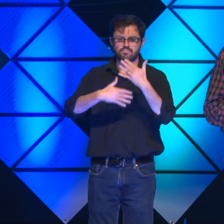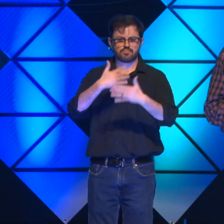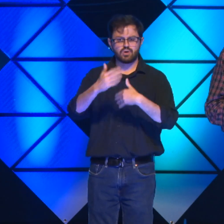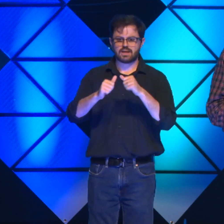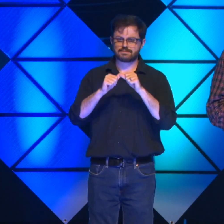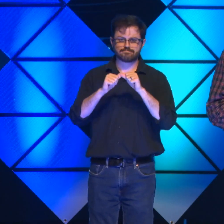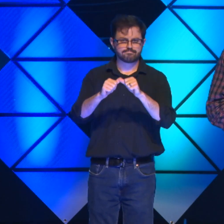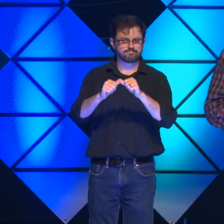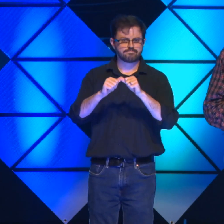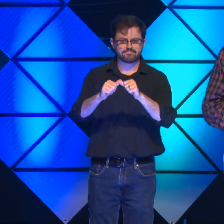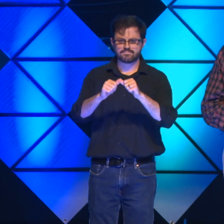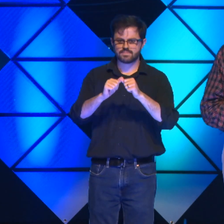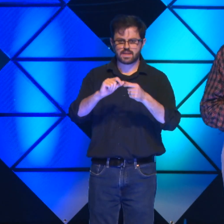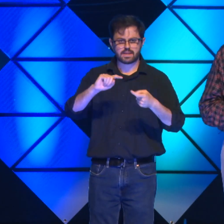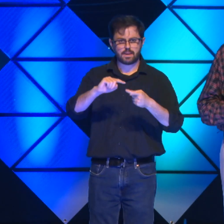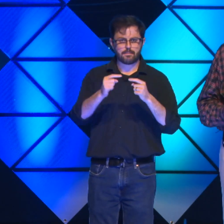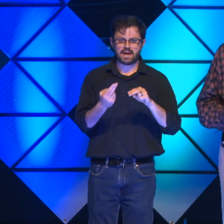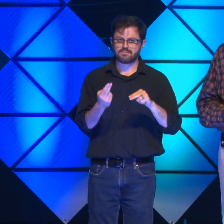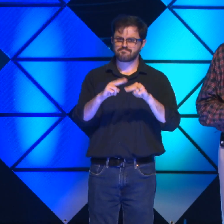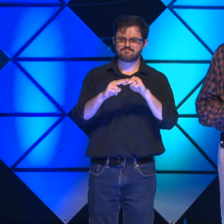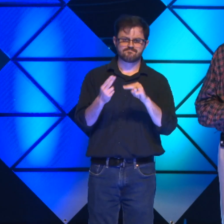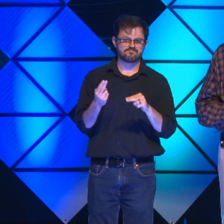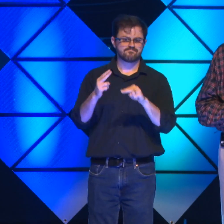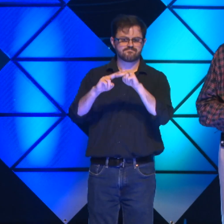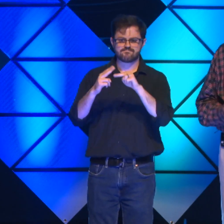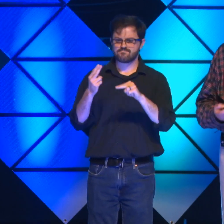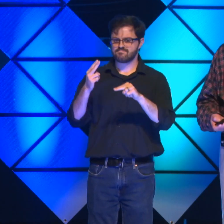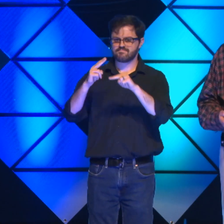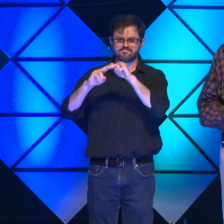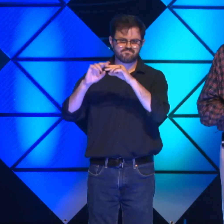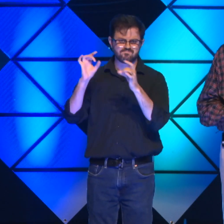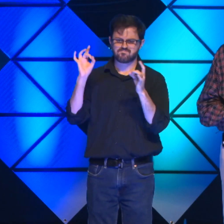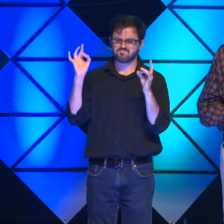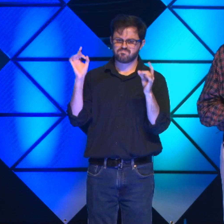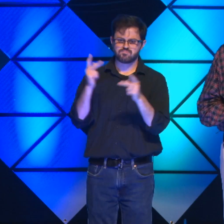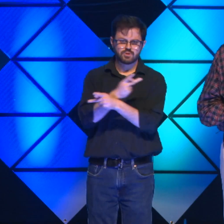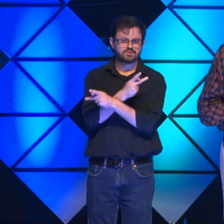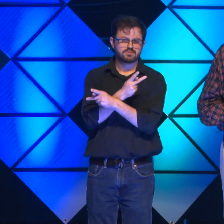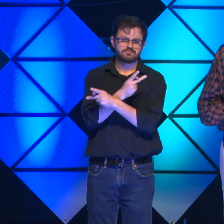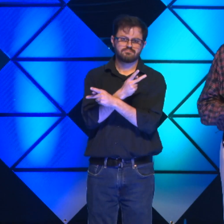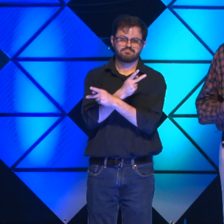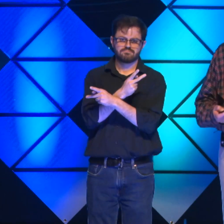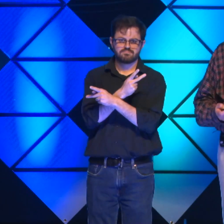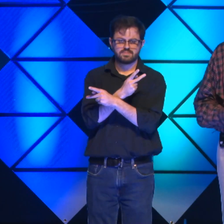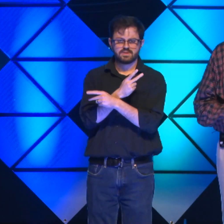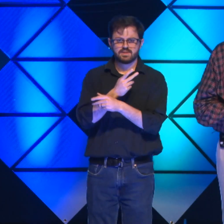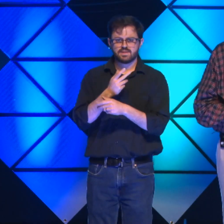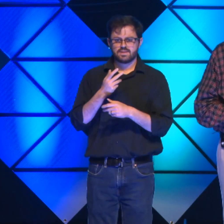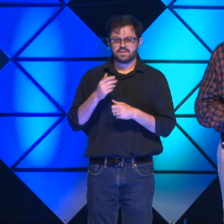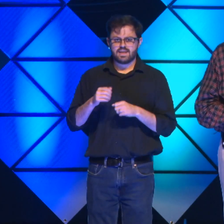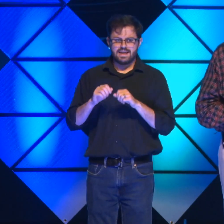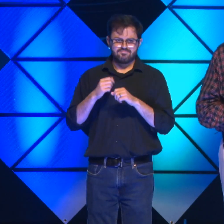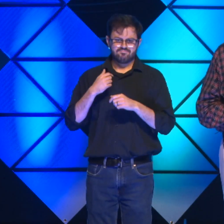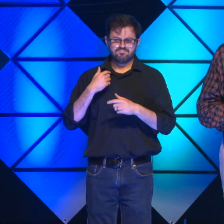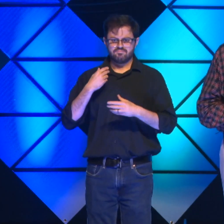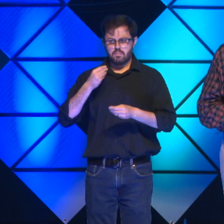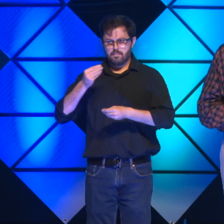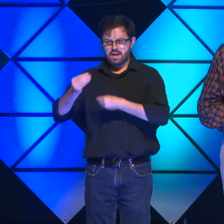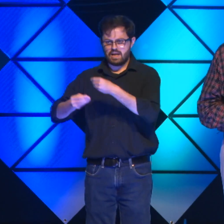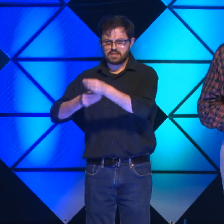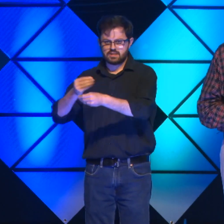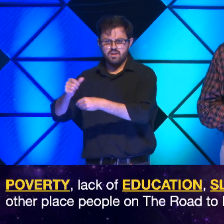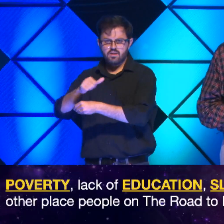only exacerbated and amplified exponentially and passed on to others.